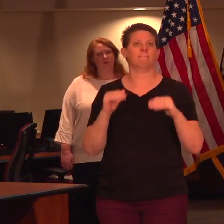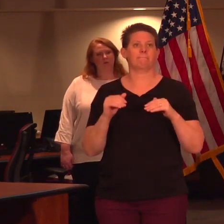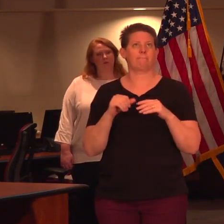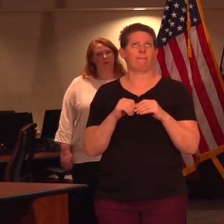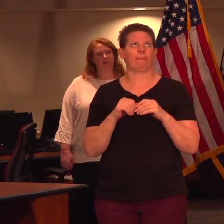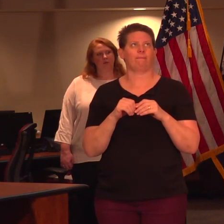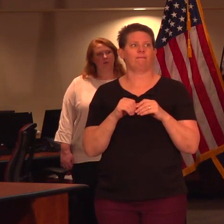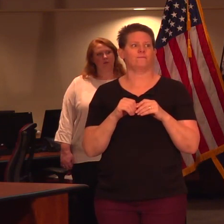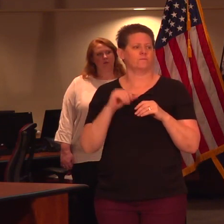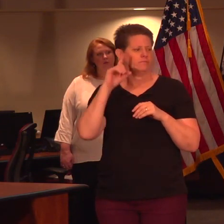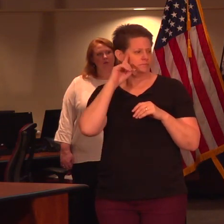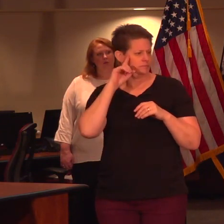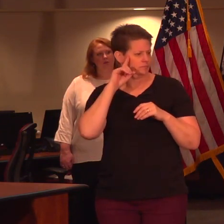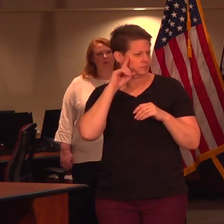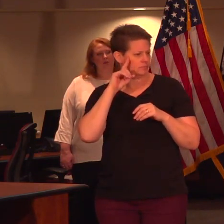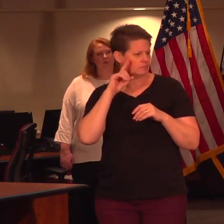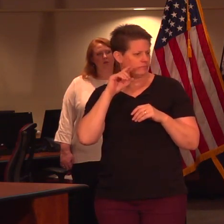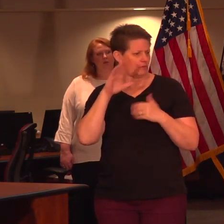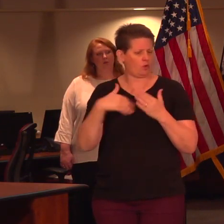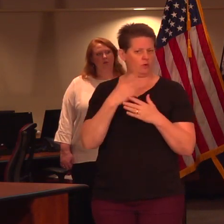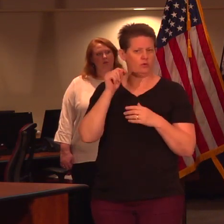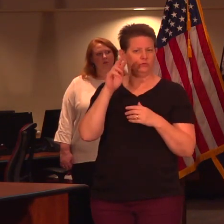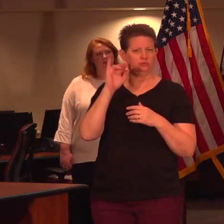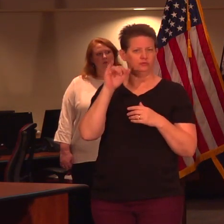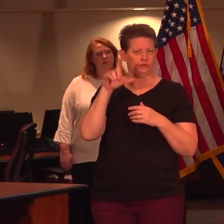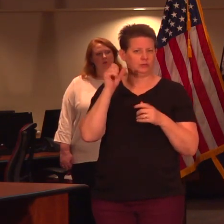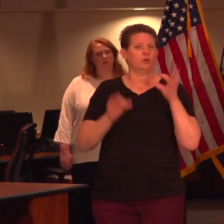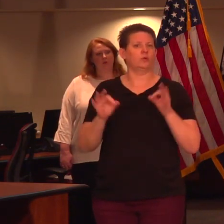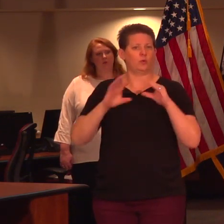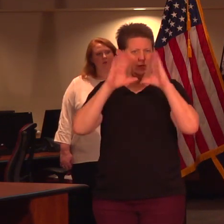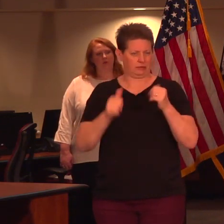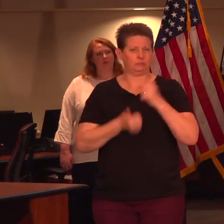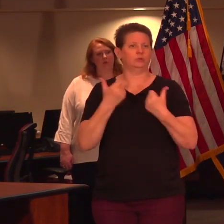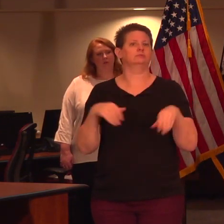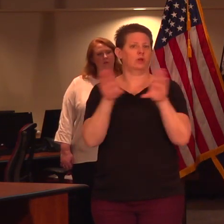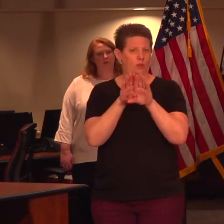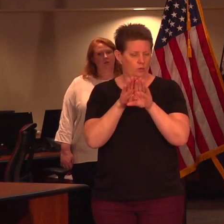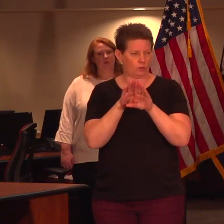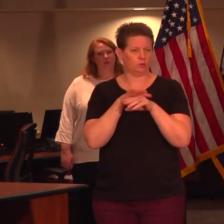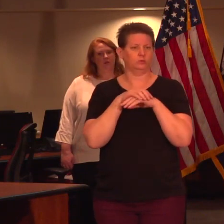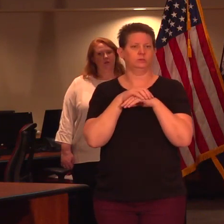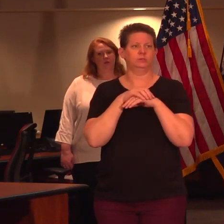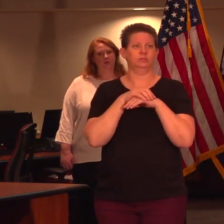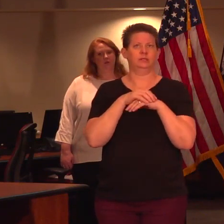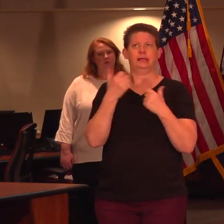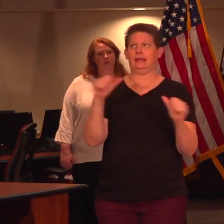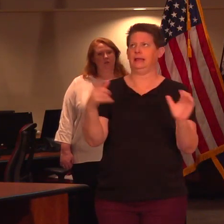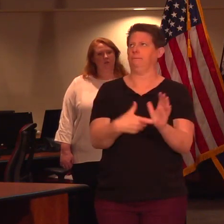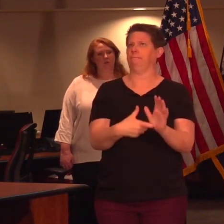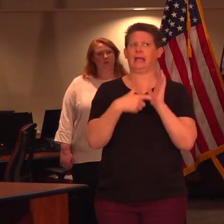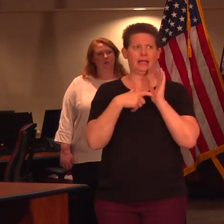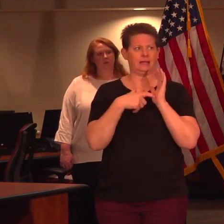all the, I think except the most essential trials, most of the courthouses are closed. I don't know that there have been any mandates issued, but